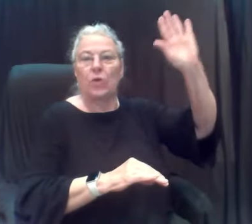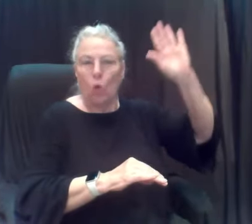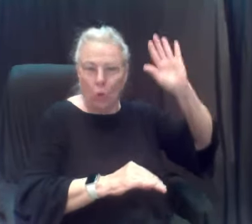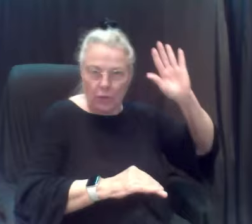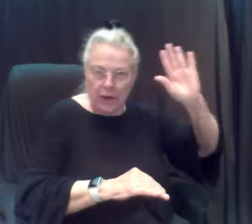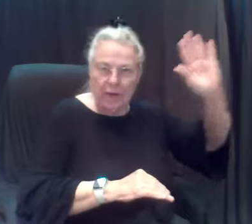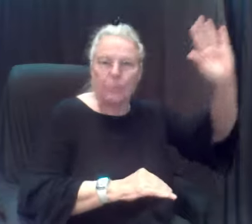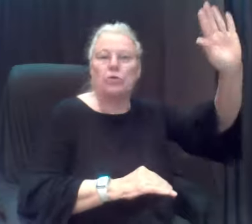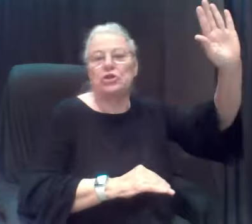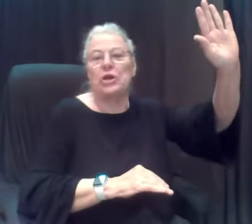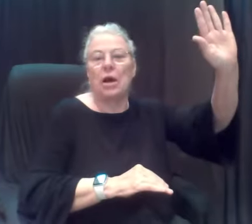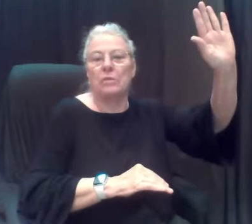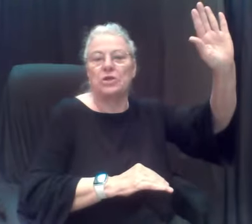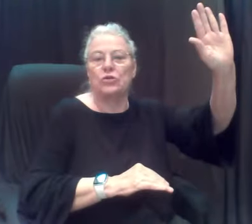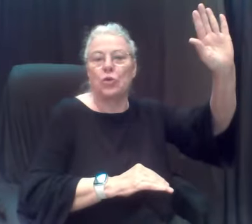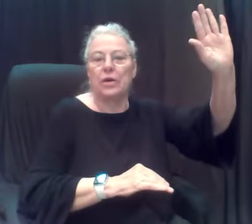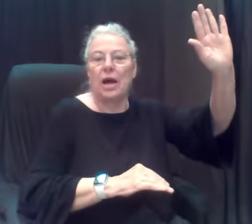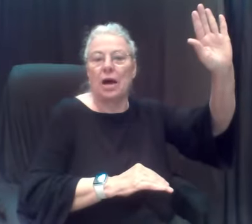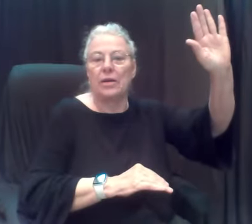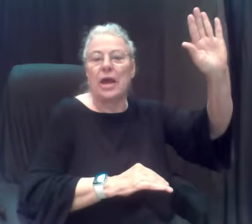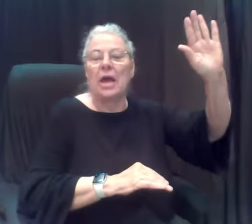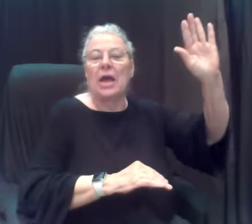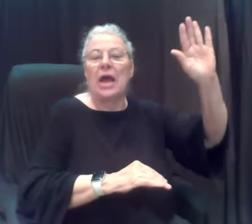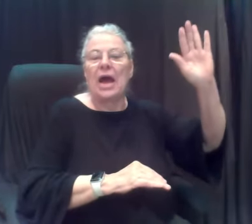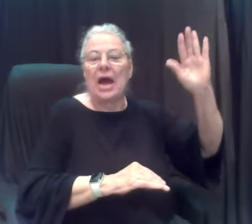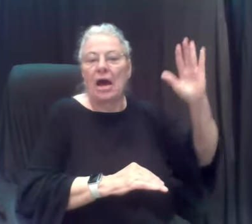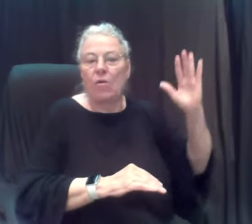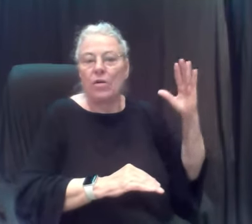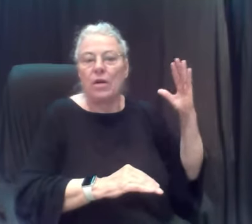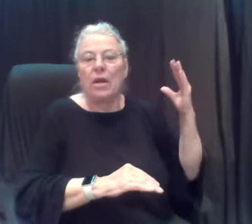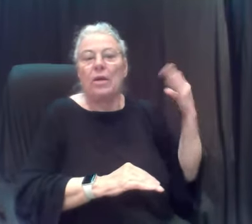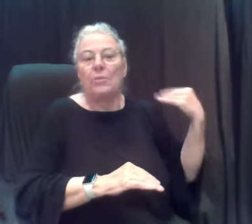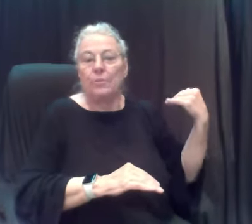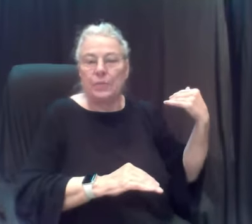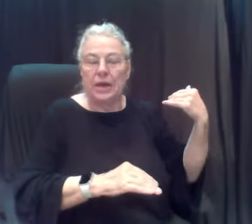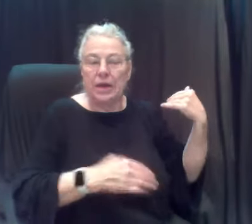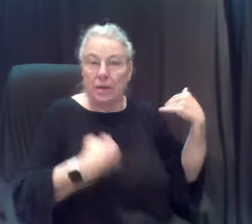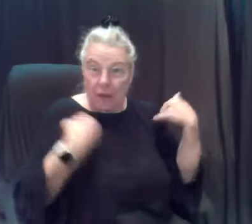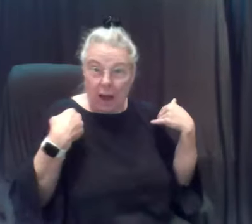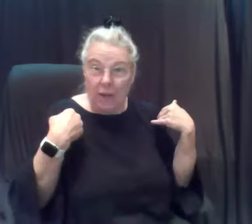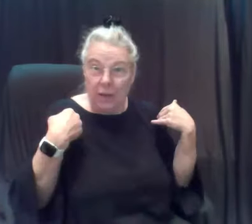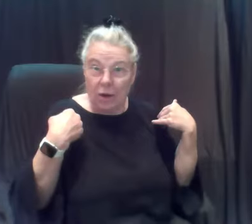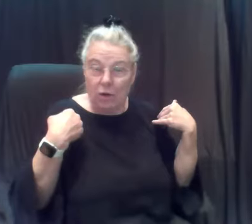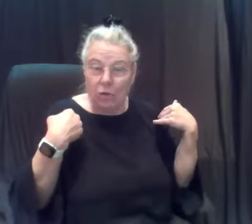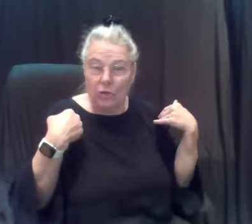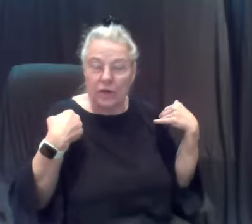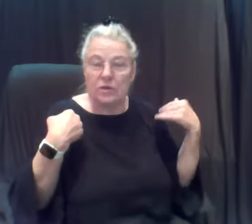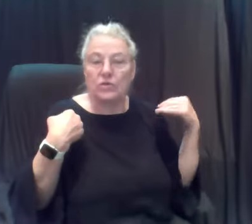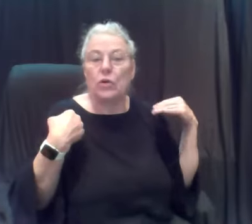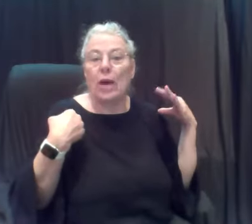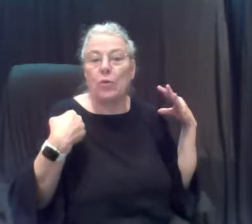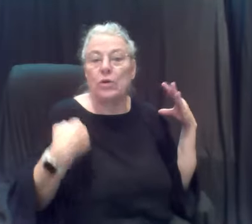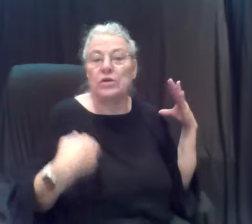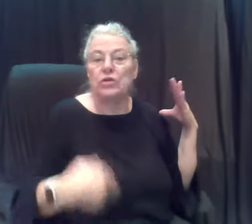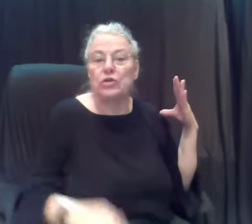Open hand pushing objects toward God. Our, meaning I'm included, so I'm going to circle